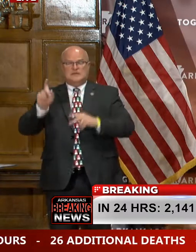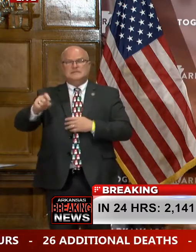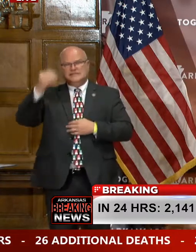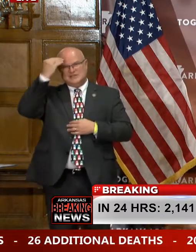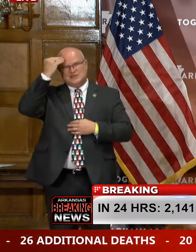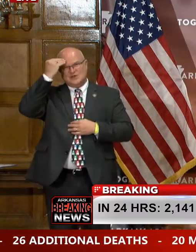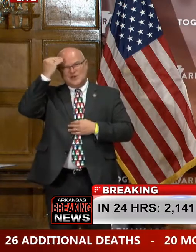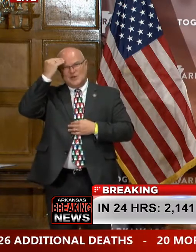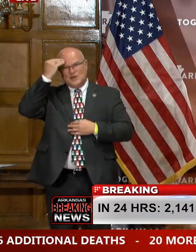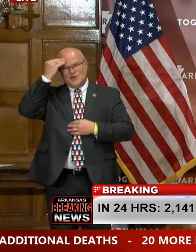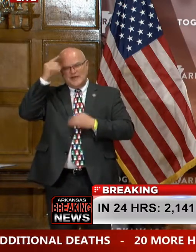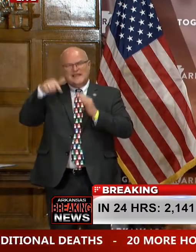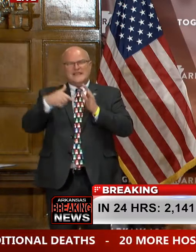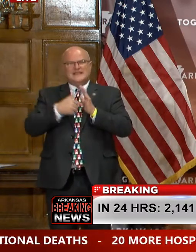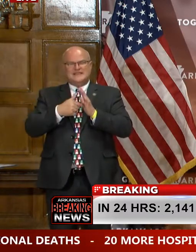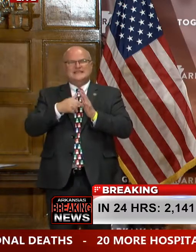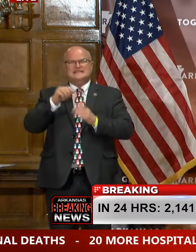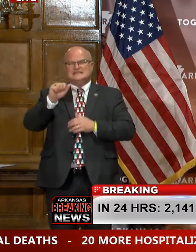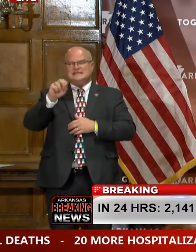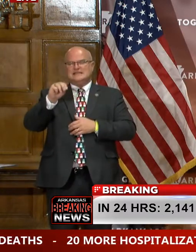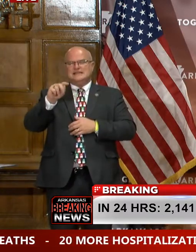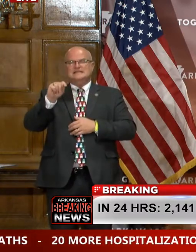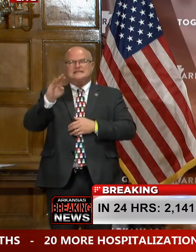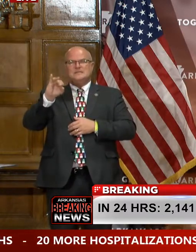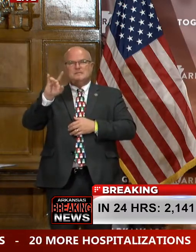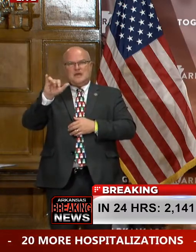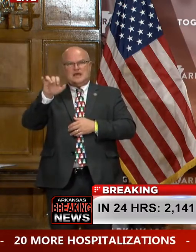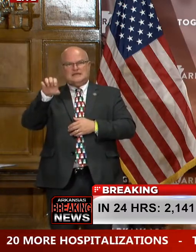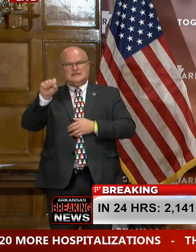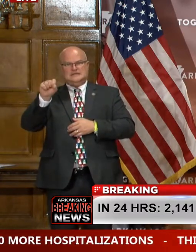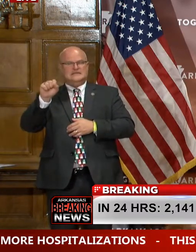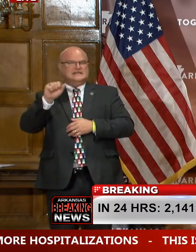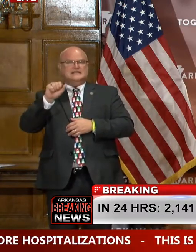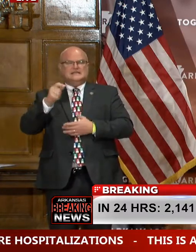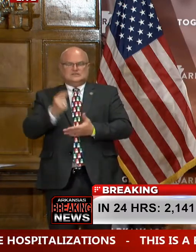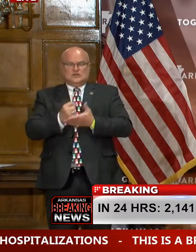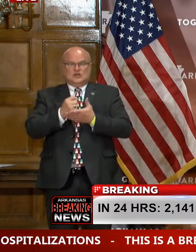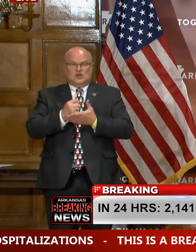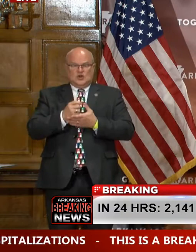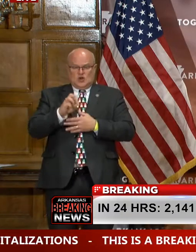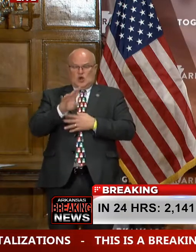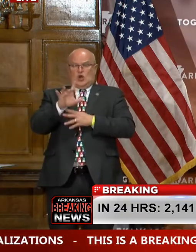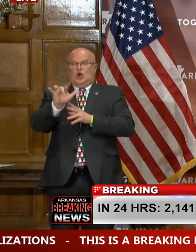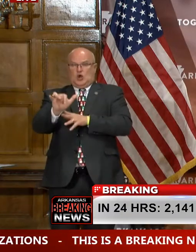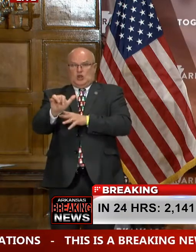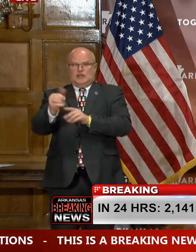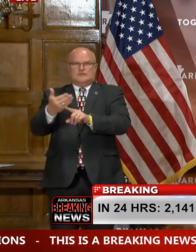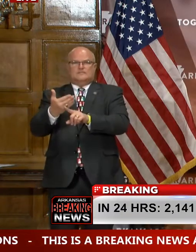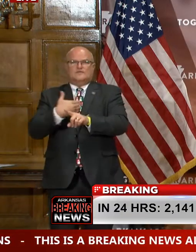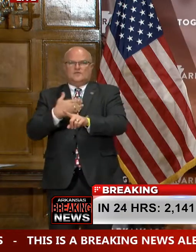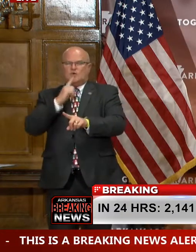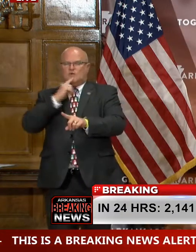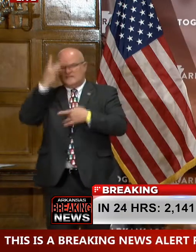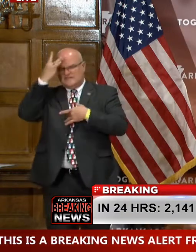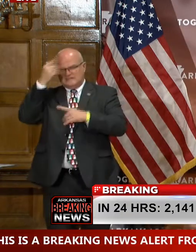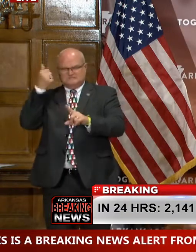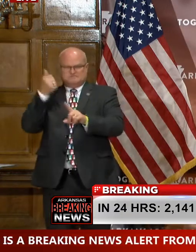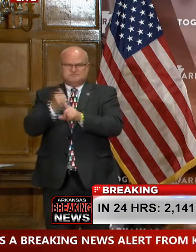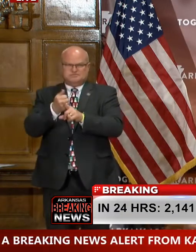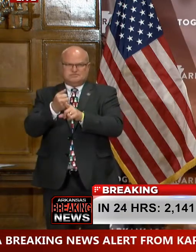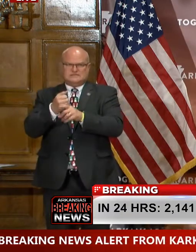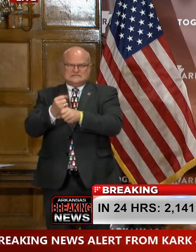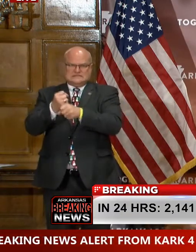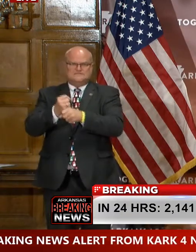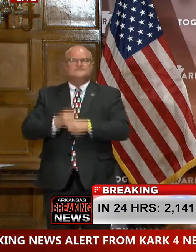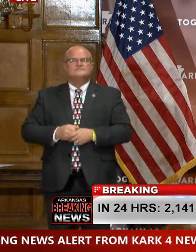know about, these monoclonal antibodies, and getting treated early, not late, before the infection really takes hold.